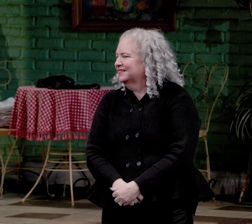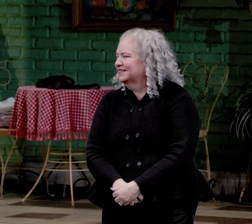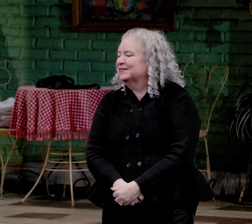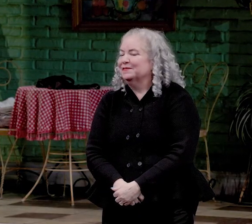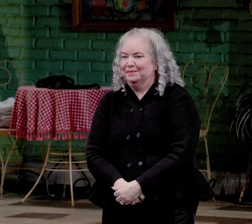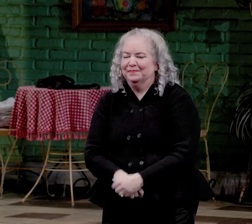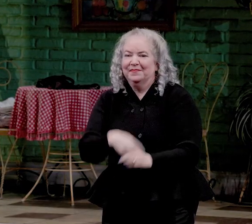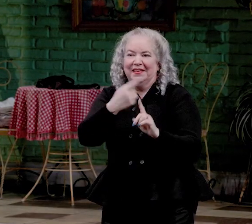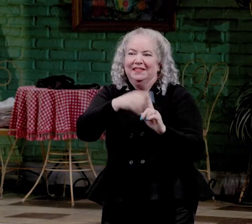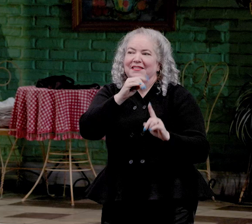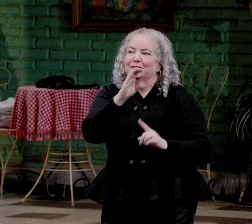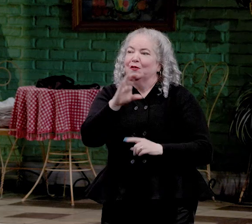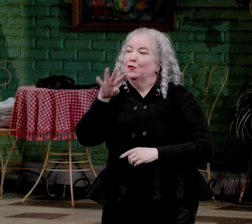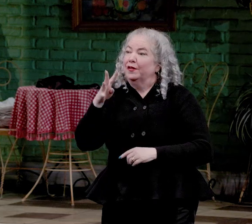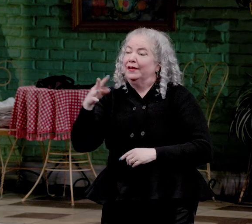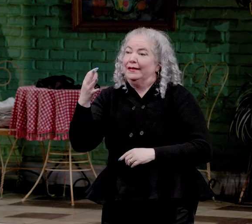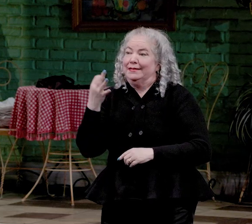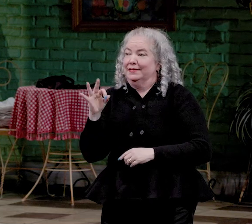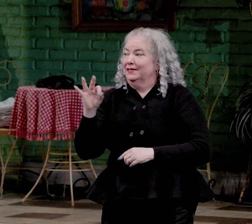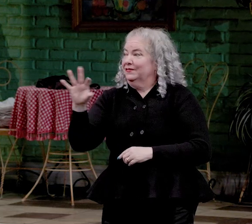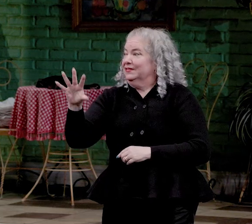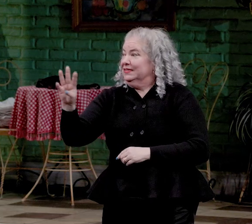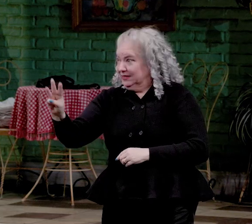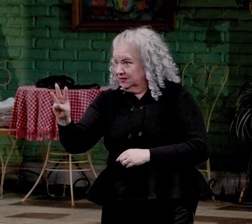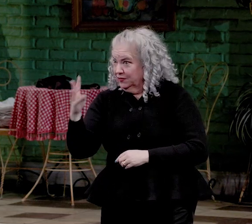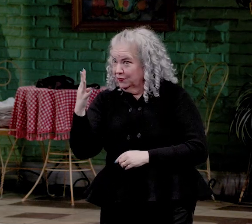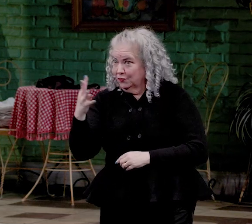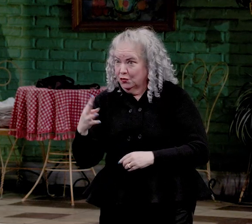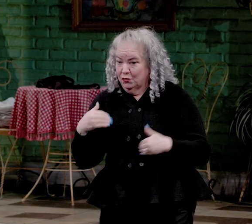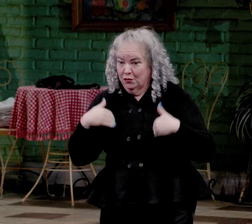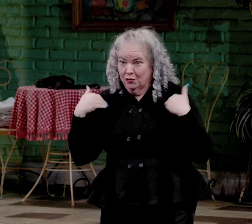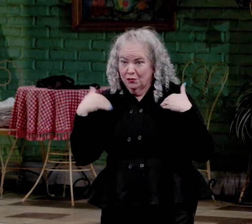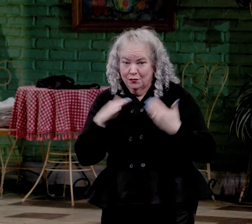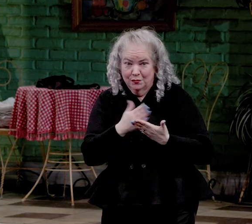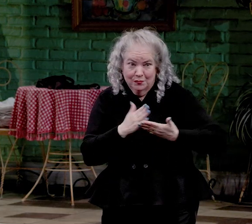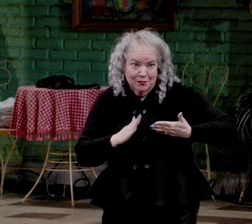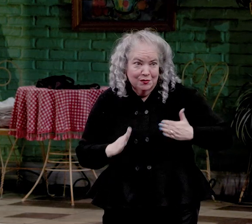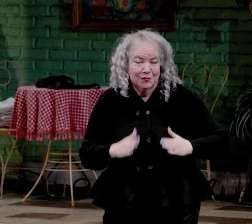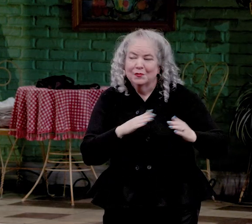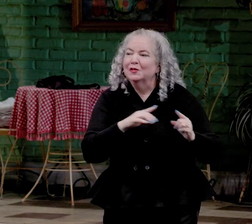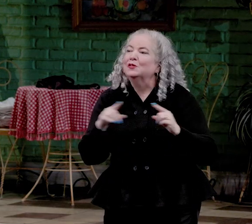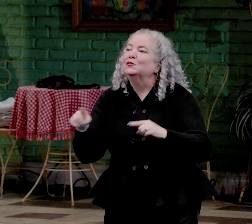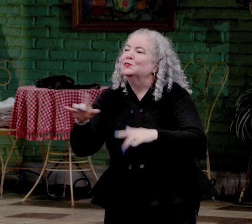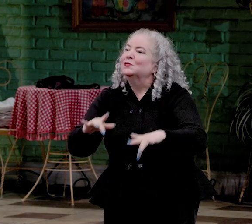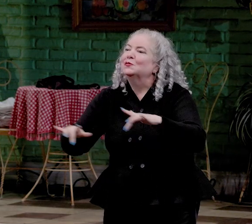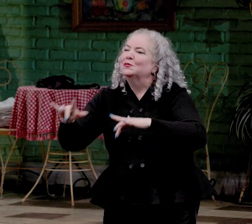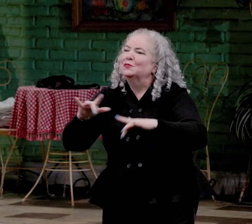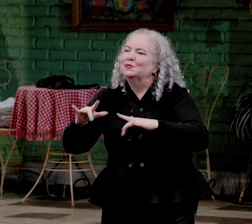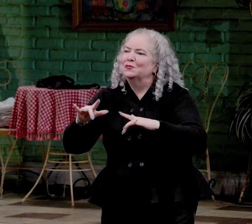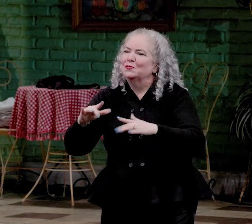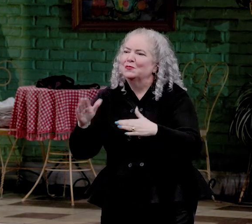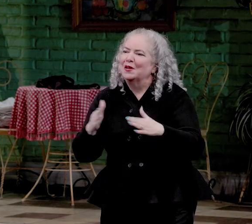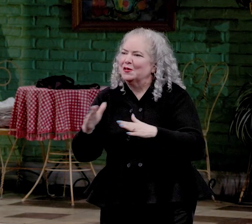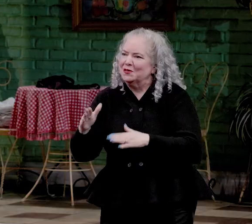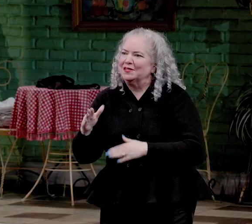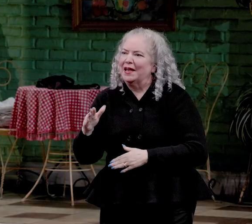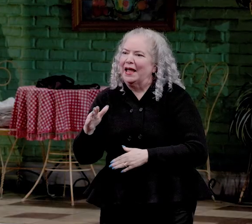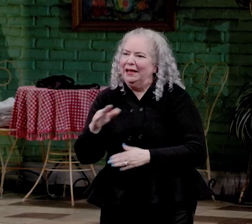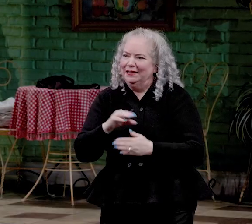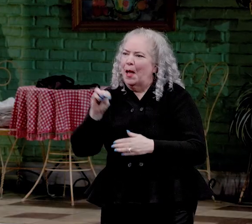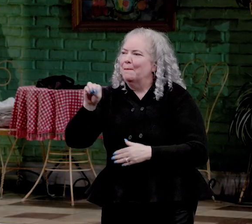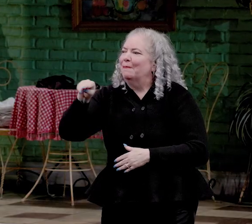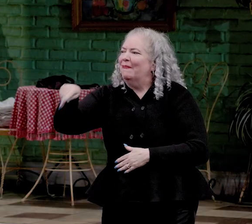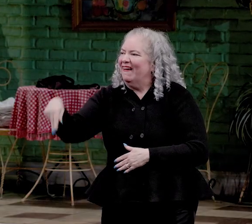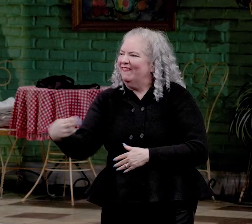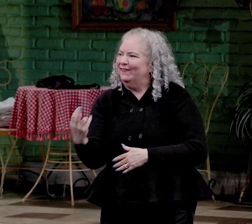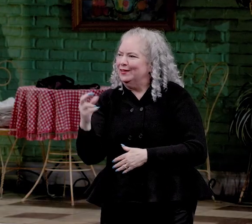On December 4th, 1956, 4 young musicians got together at Sun Records in Memphis for what would become one of the greatest